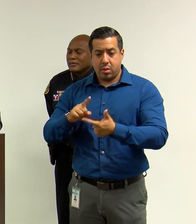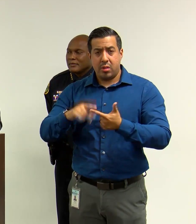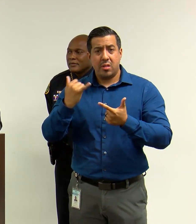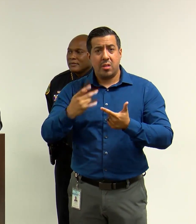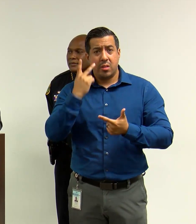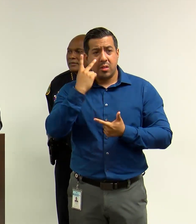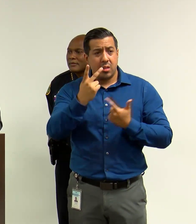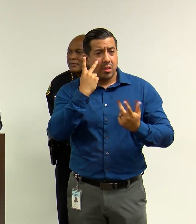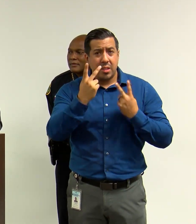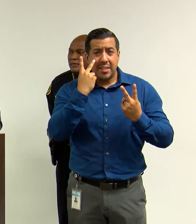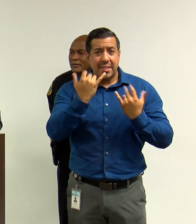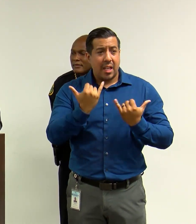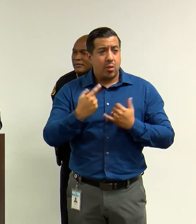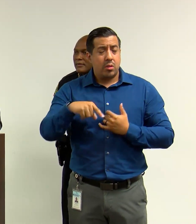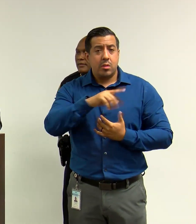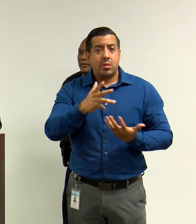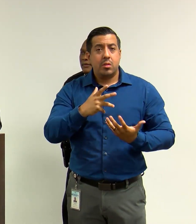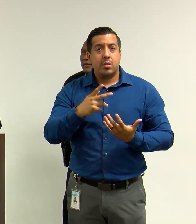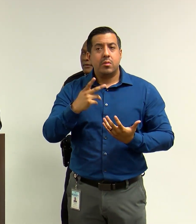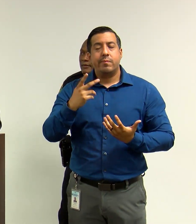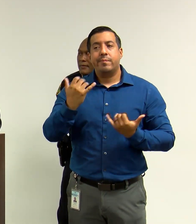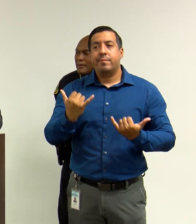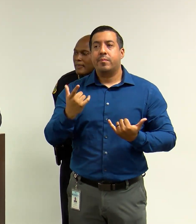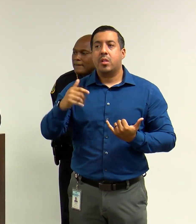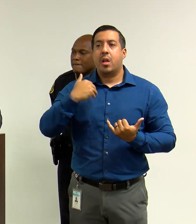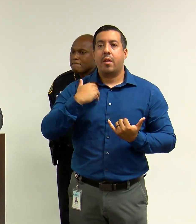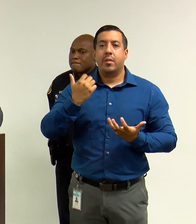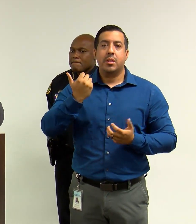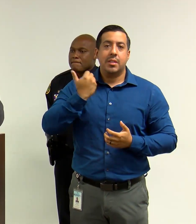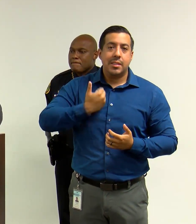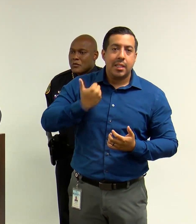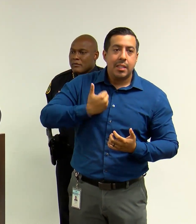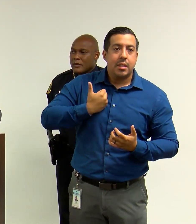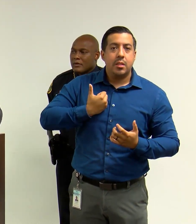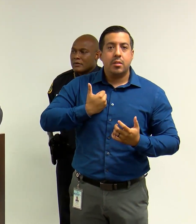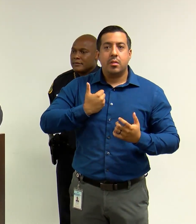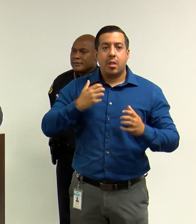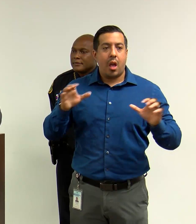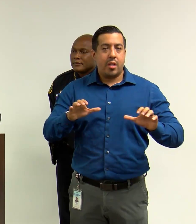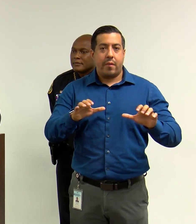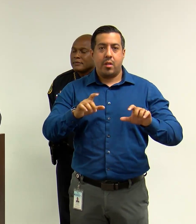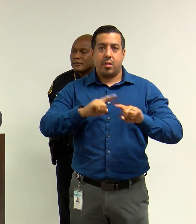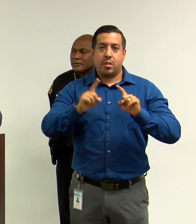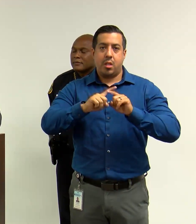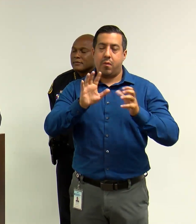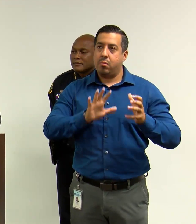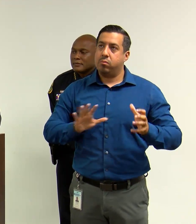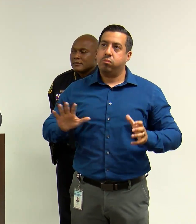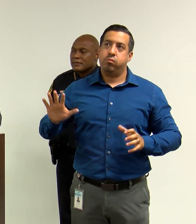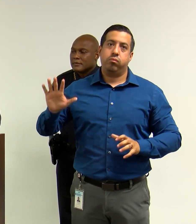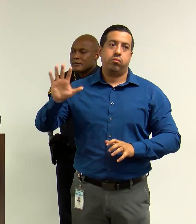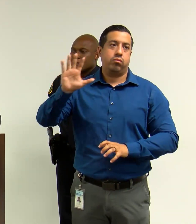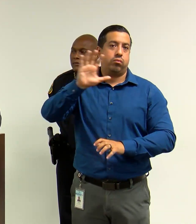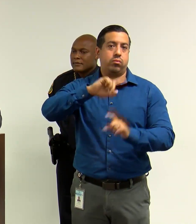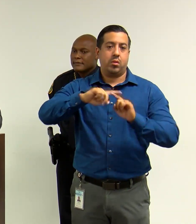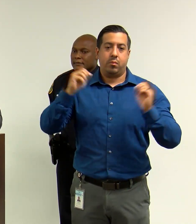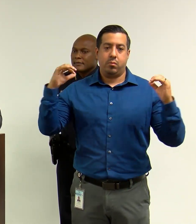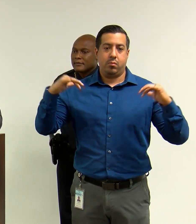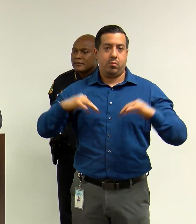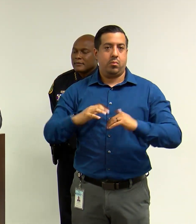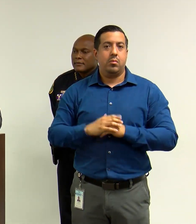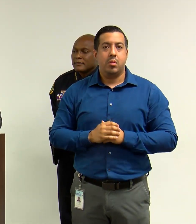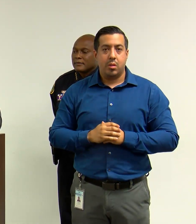finding, for example, is that you've got gang activity coming from all over, and not